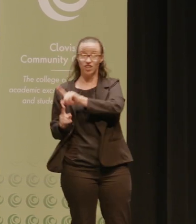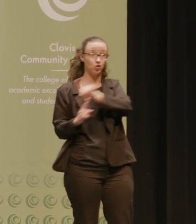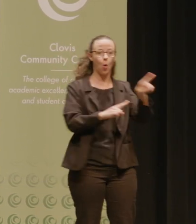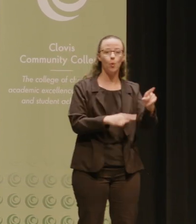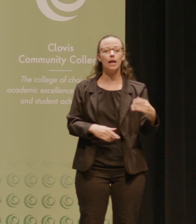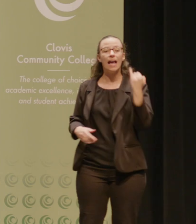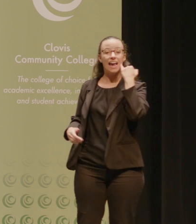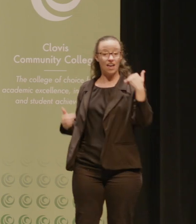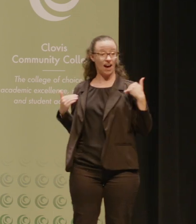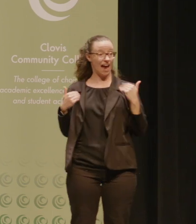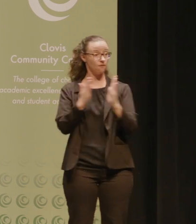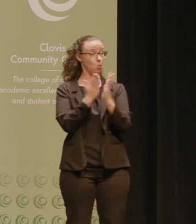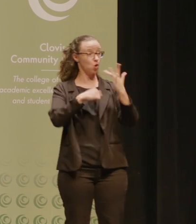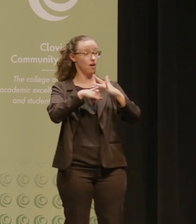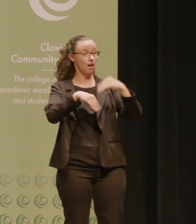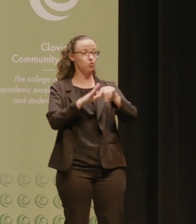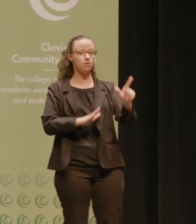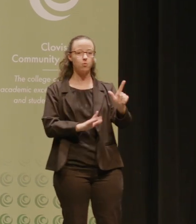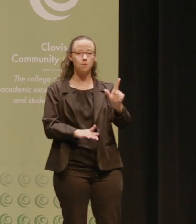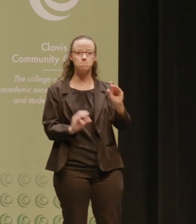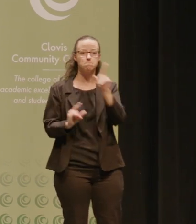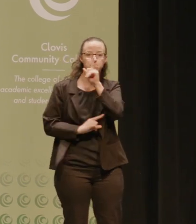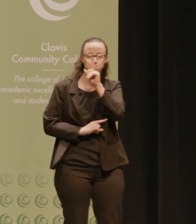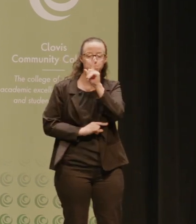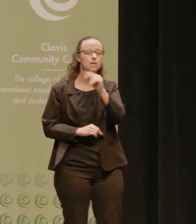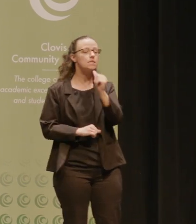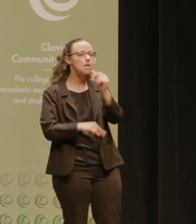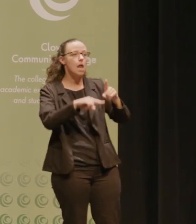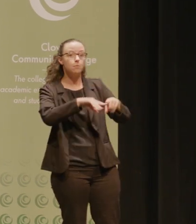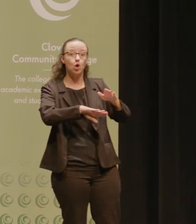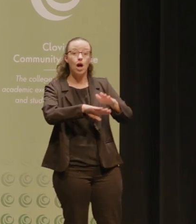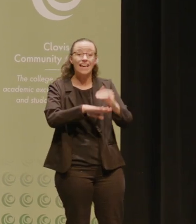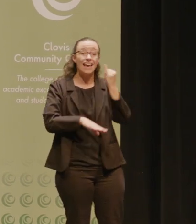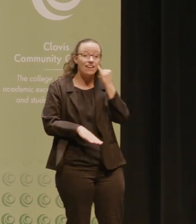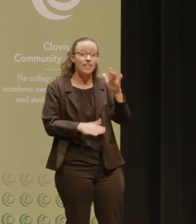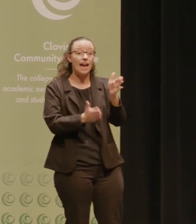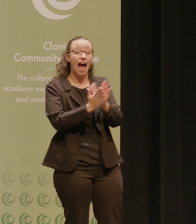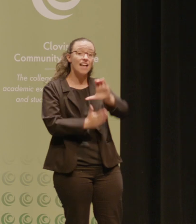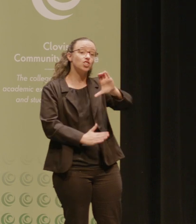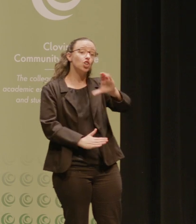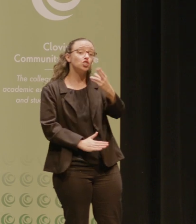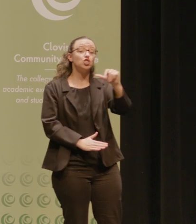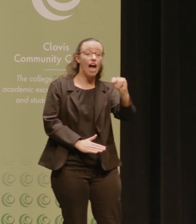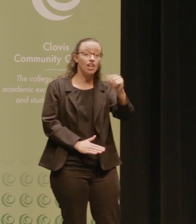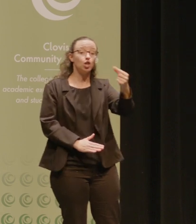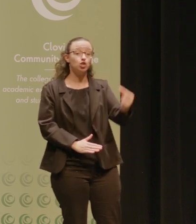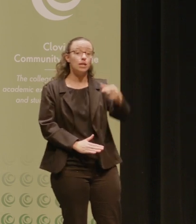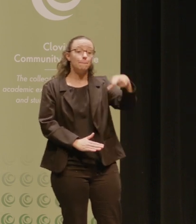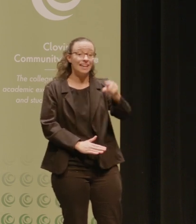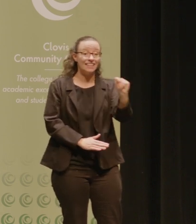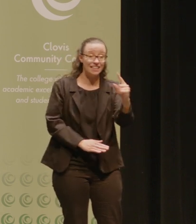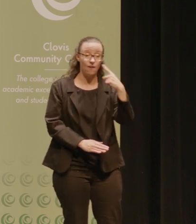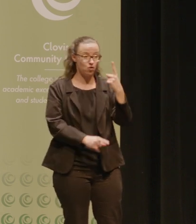put a reserve copy into the library, it's not dependent on whether or not they ask ChatGPT the right questions to get the content.